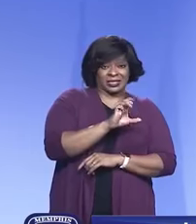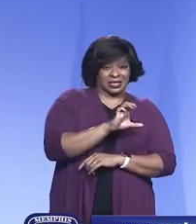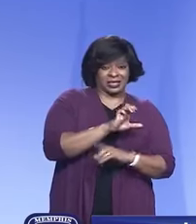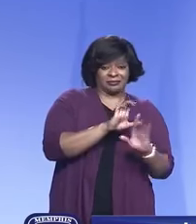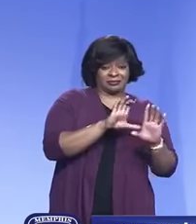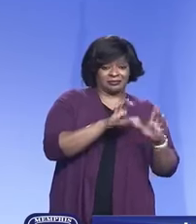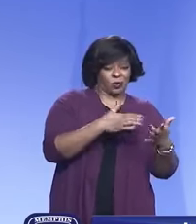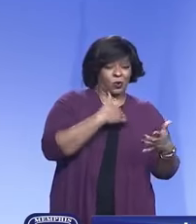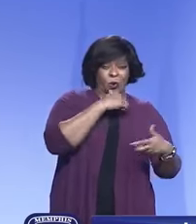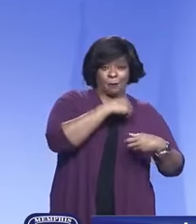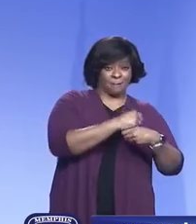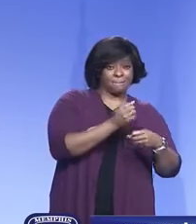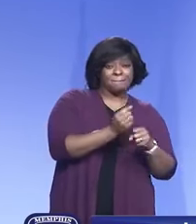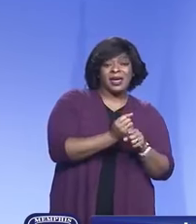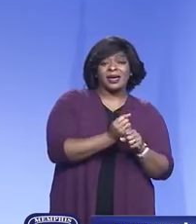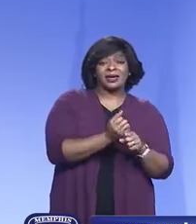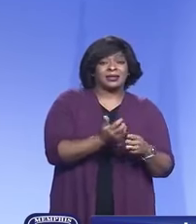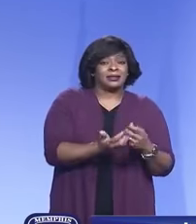make